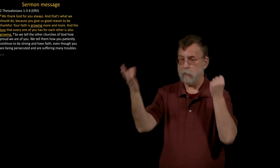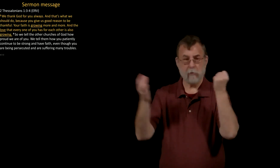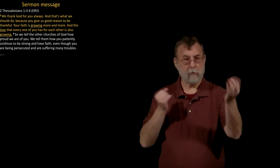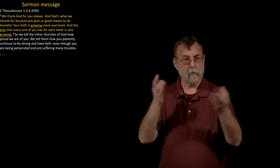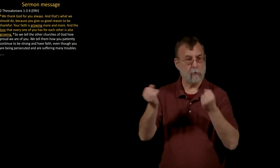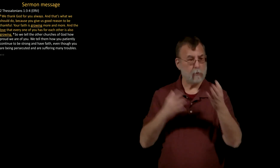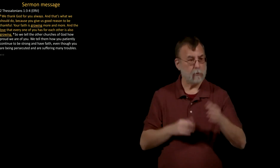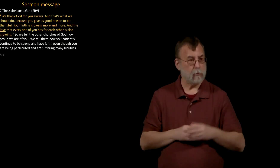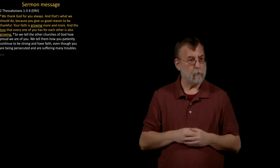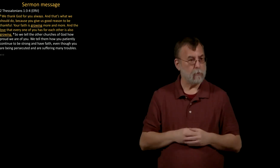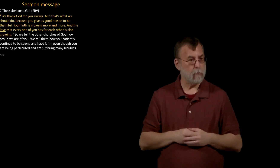through song.